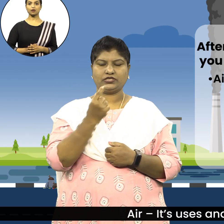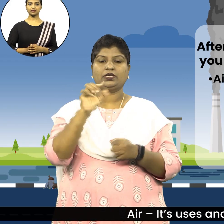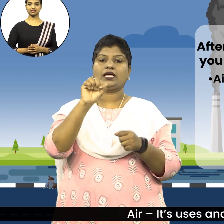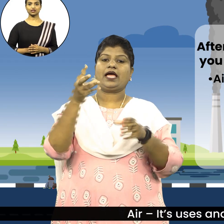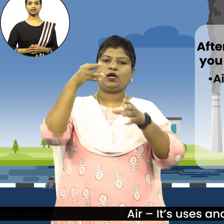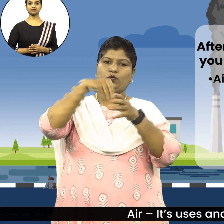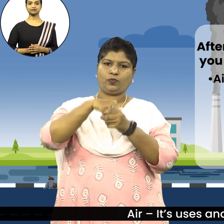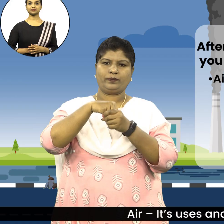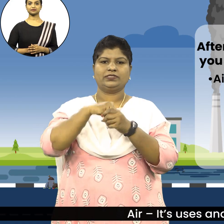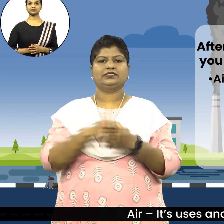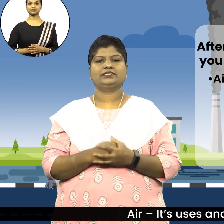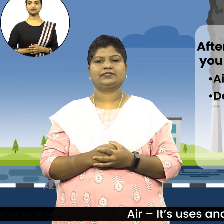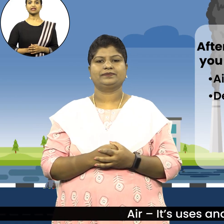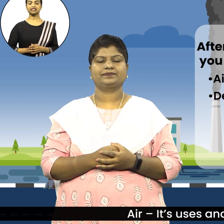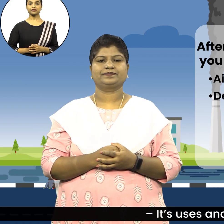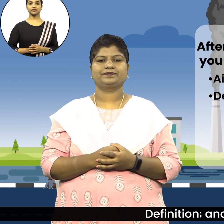and composition,